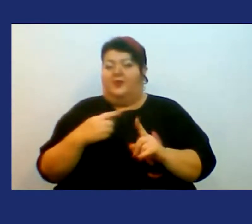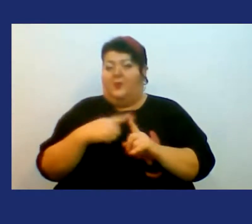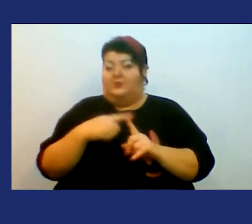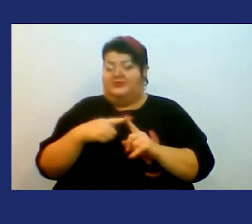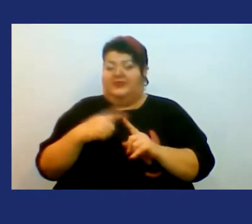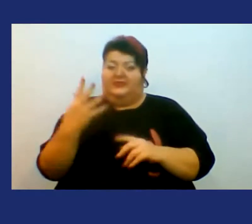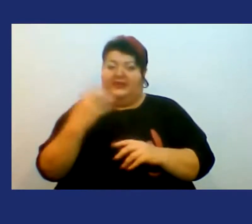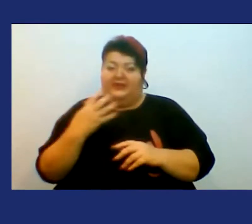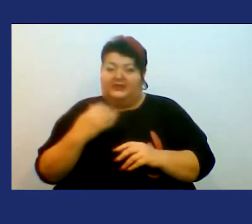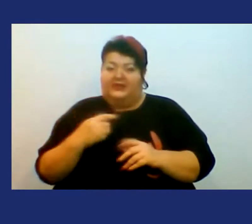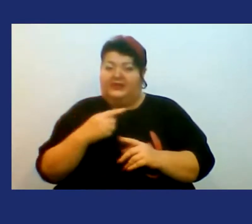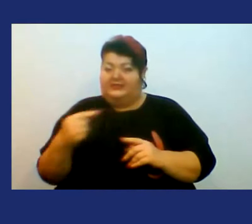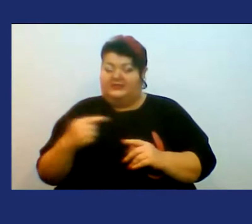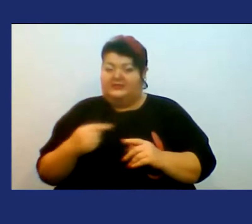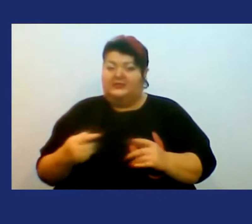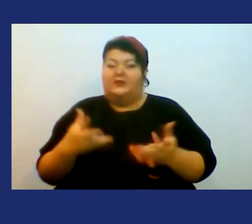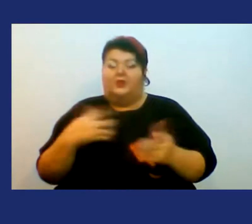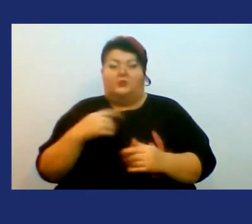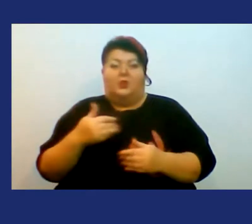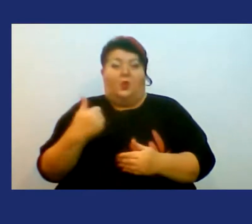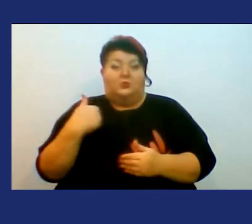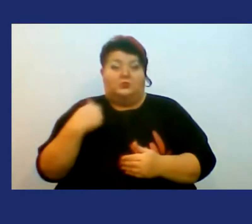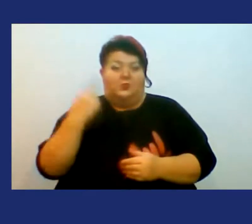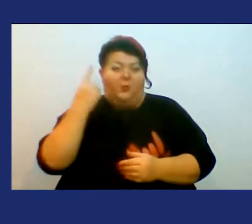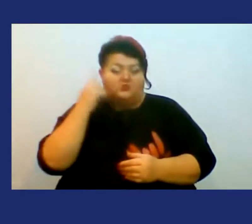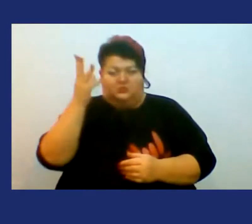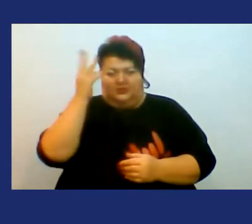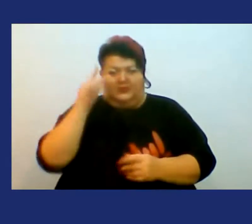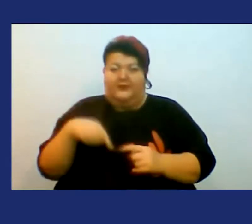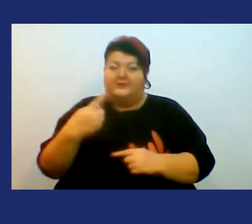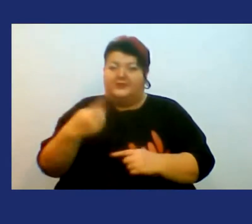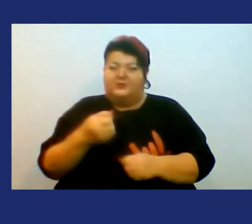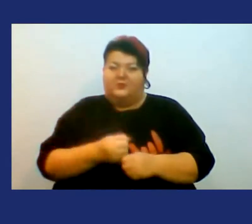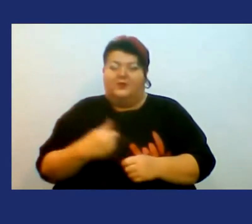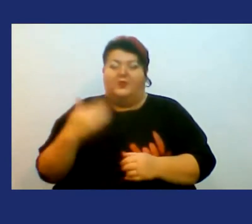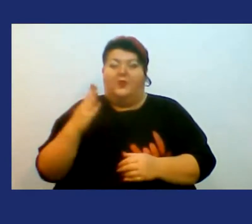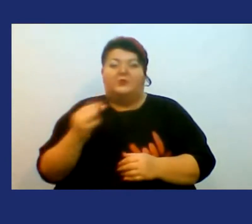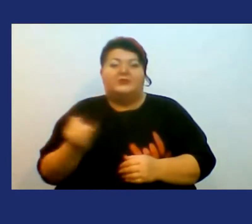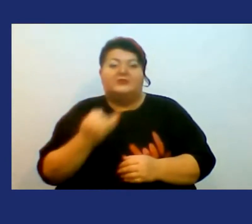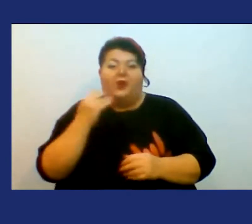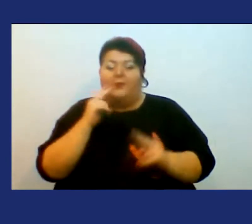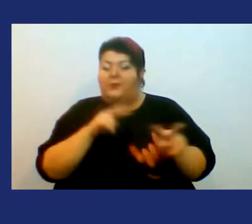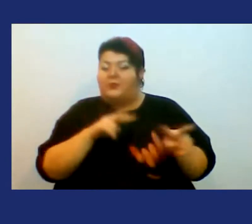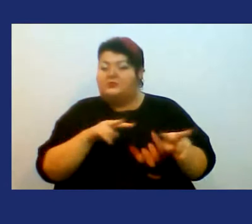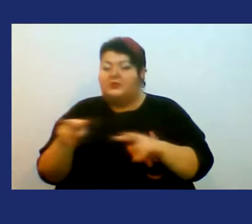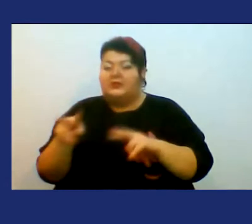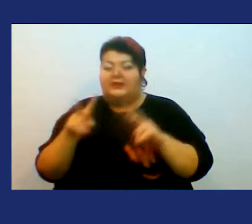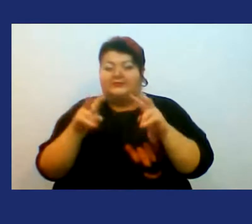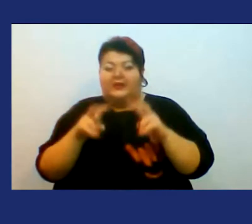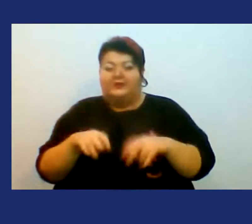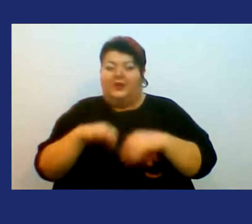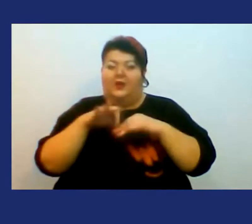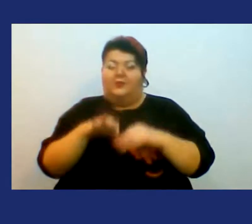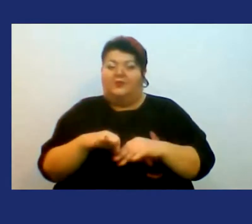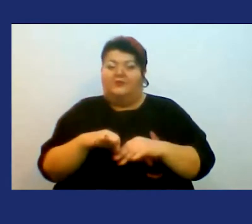any criticism, especially constructive criticism, that we would definitely hear and